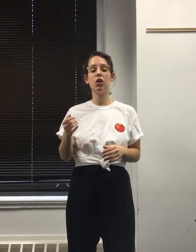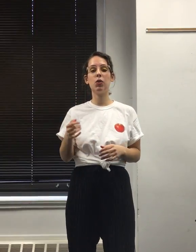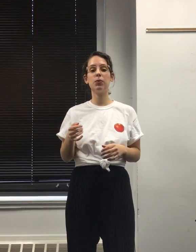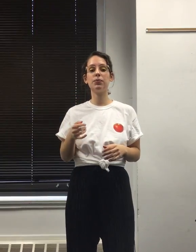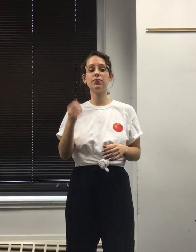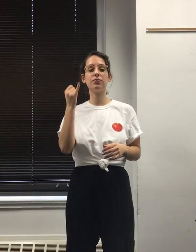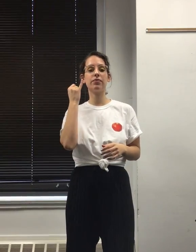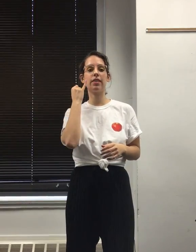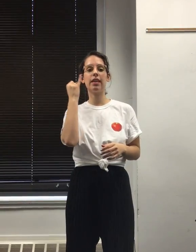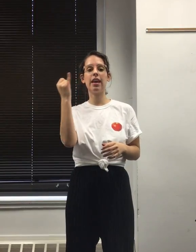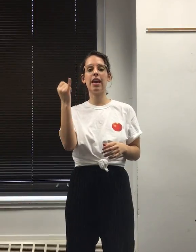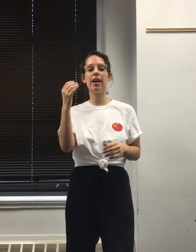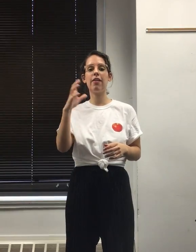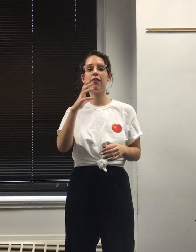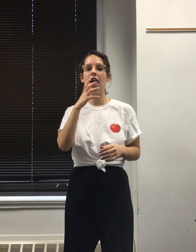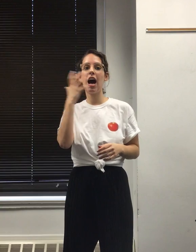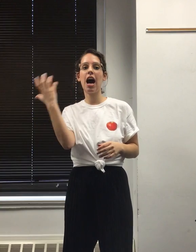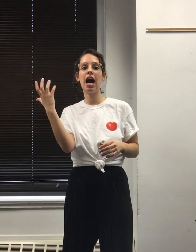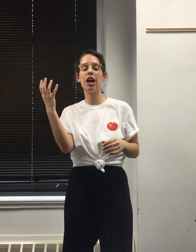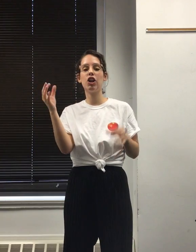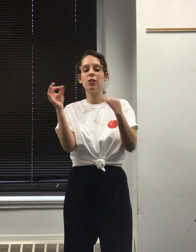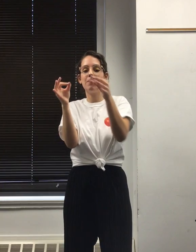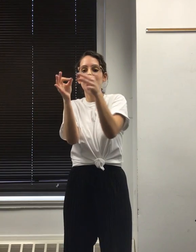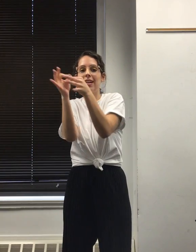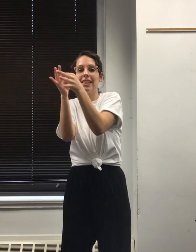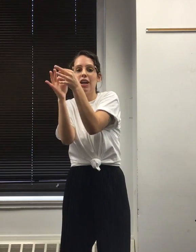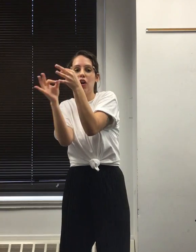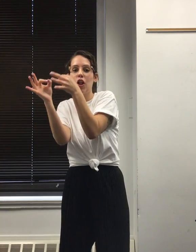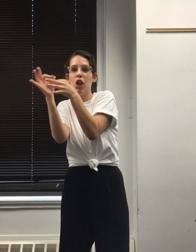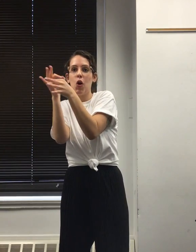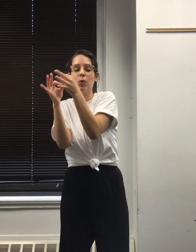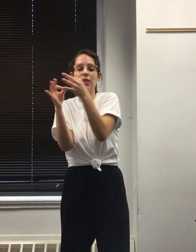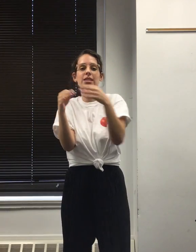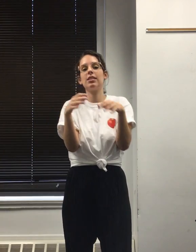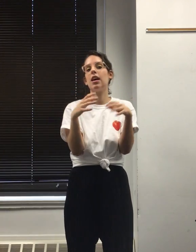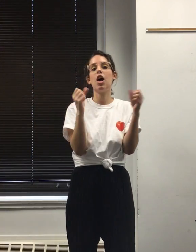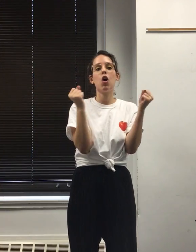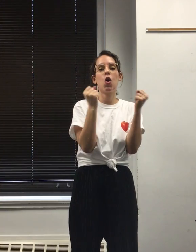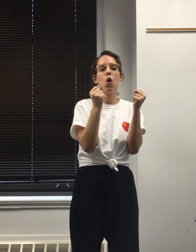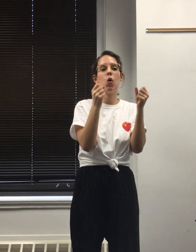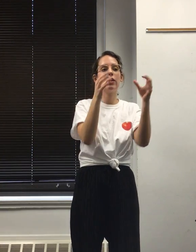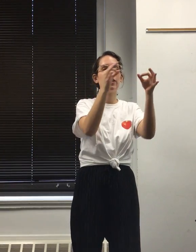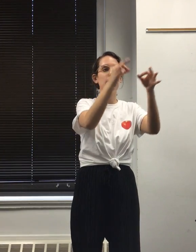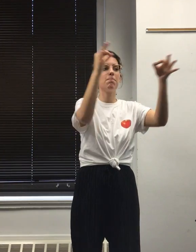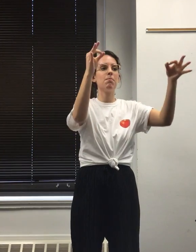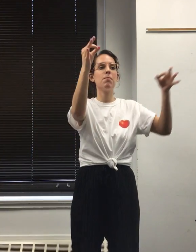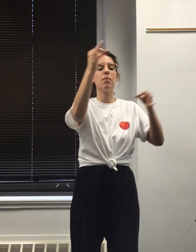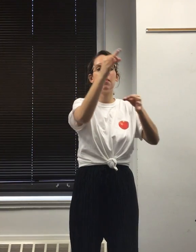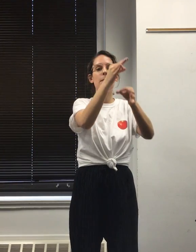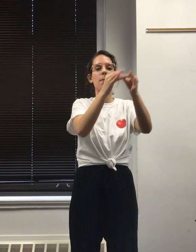molecules. If there's more space between the air molecules, what does that mean that you can put in those spaces?